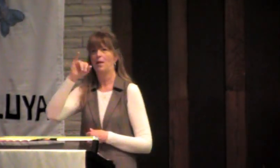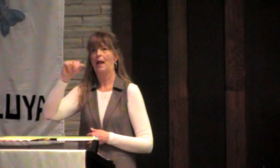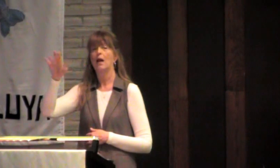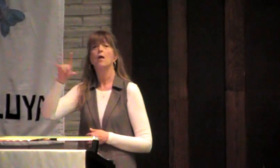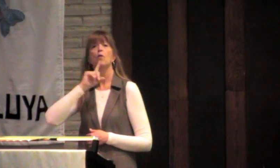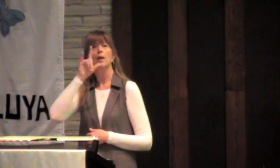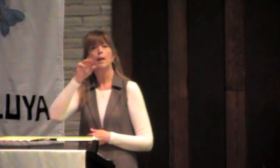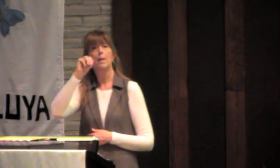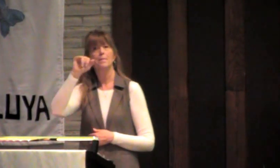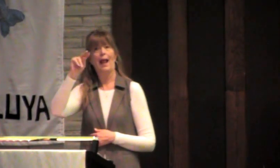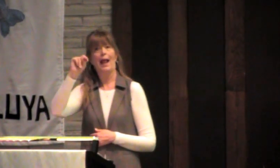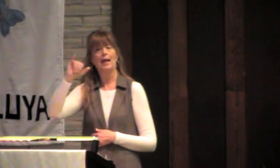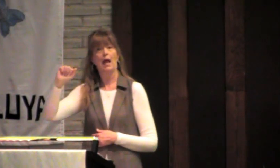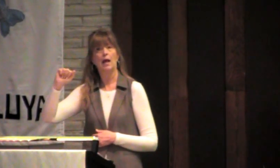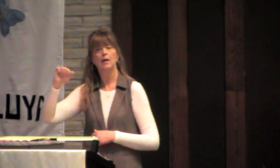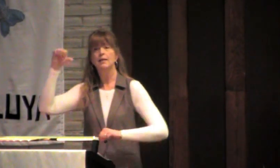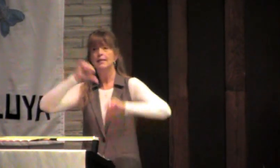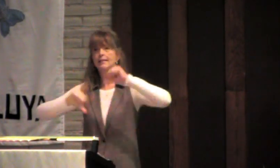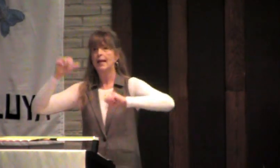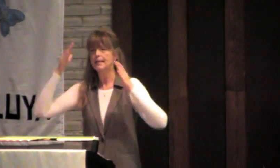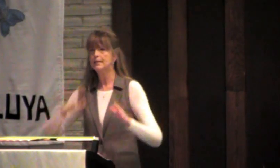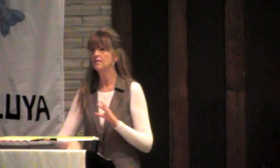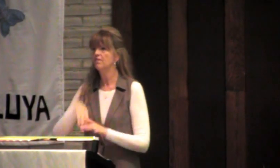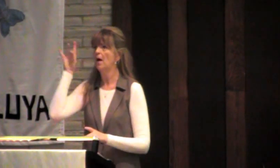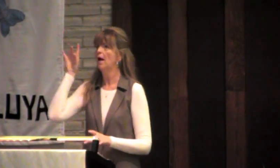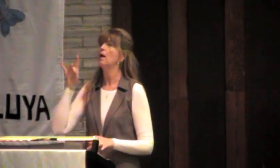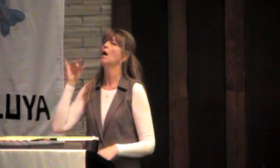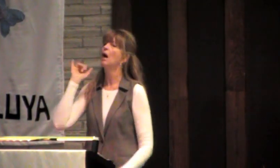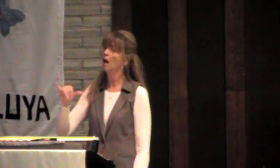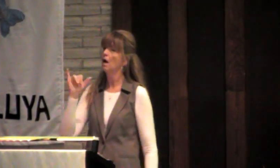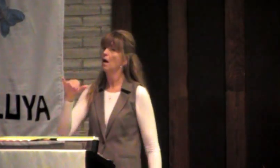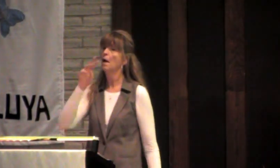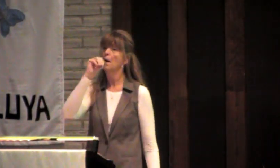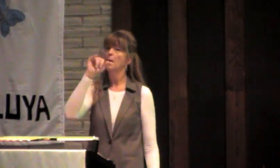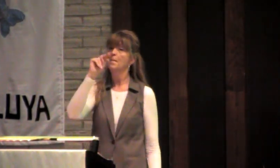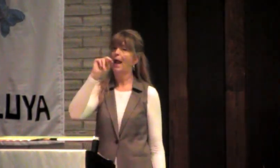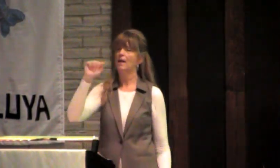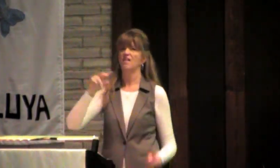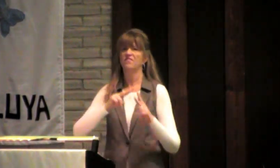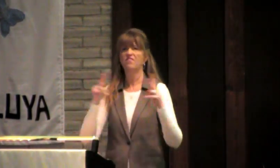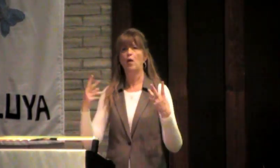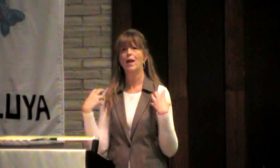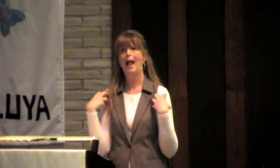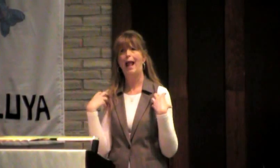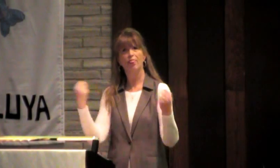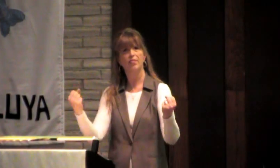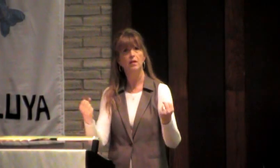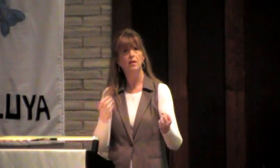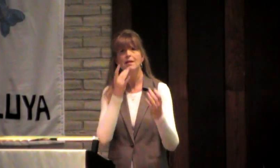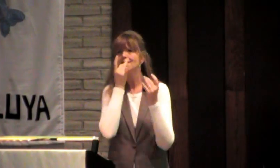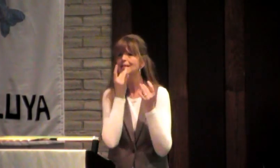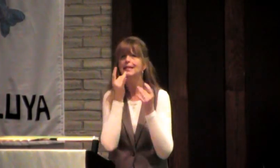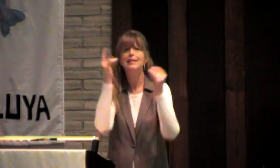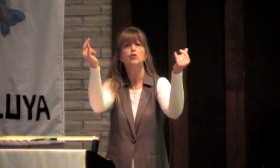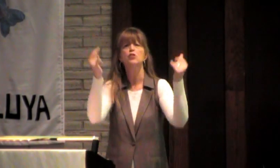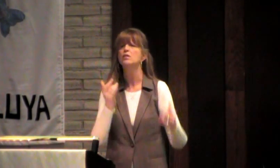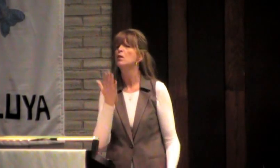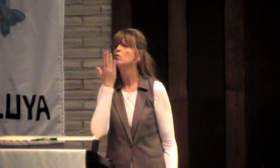people complained about the manna. But really, manna, science has found that manna is very healthy and it's